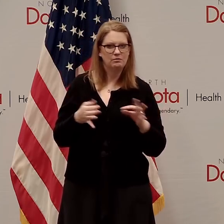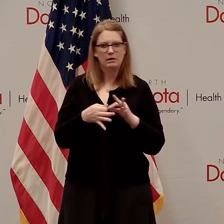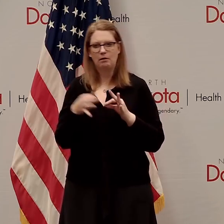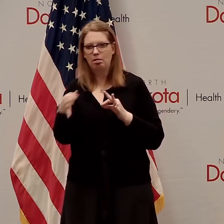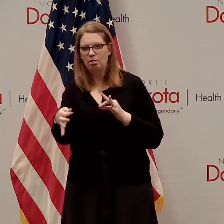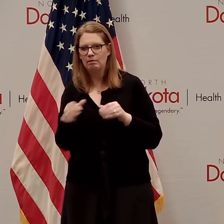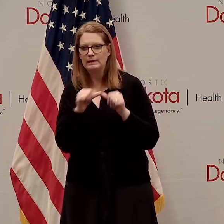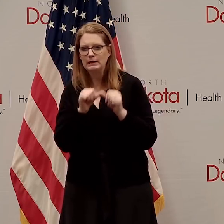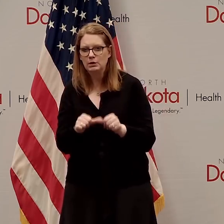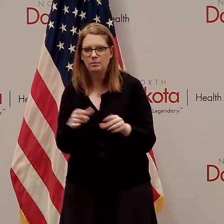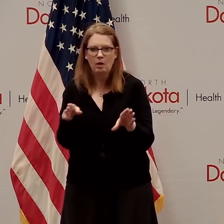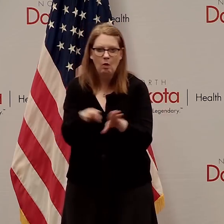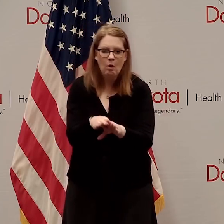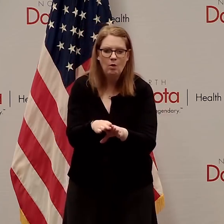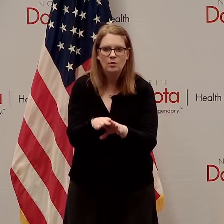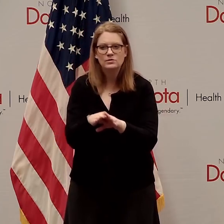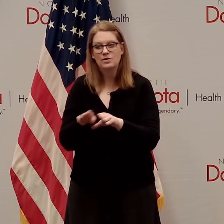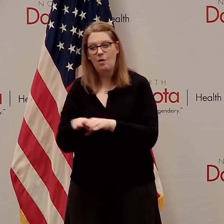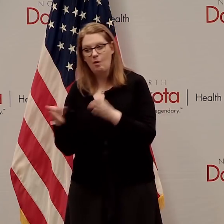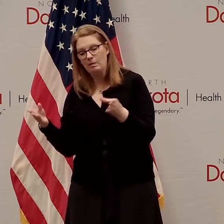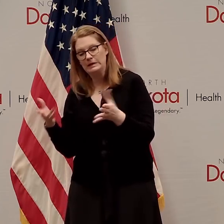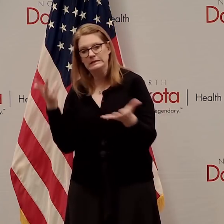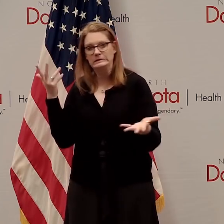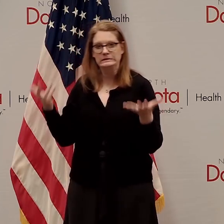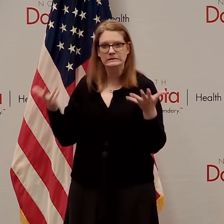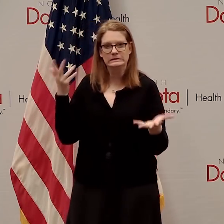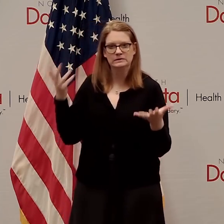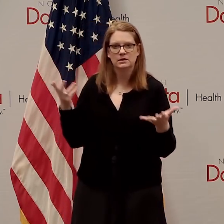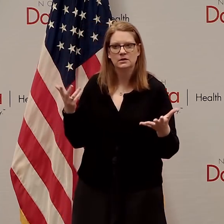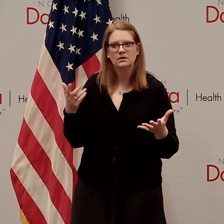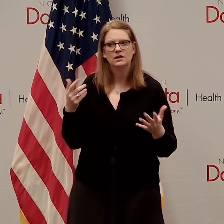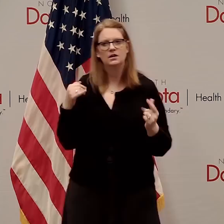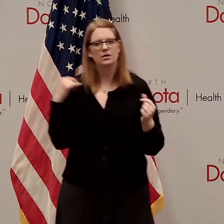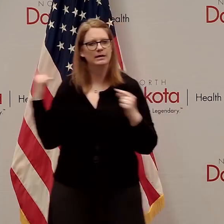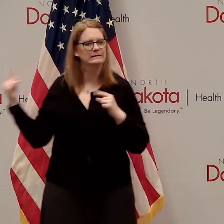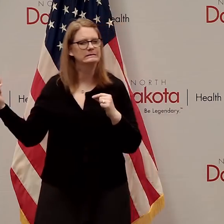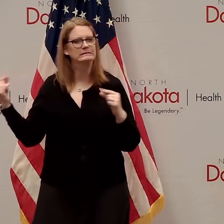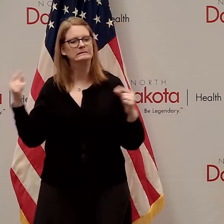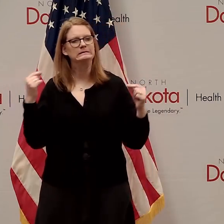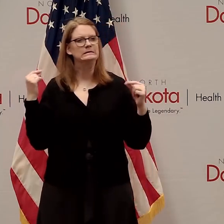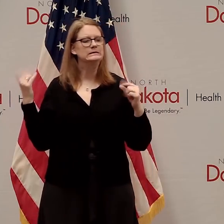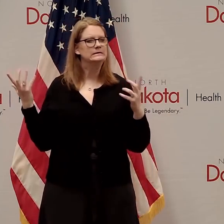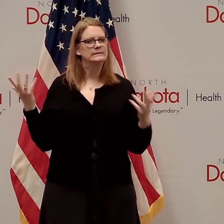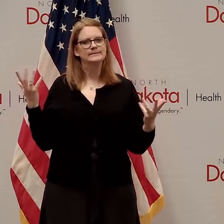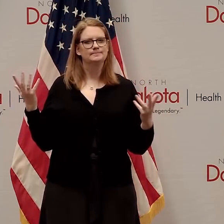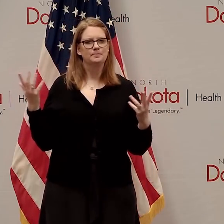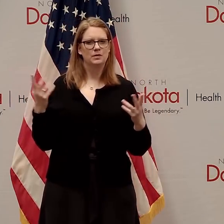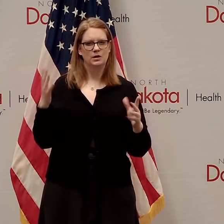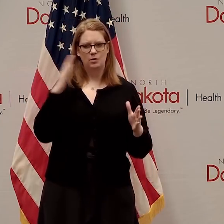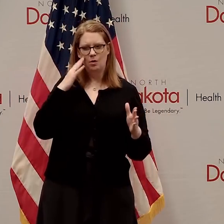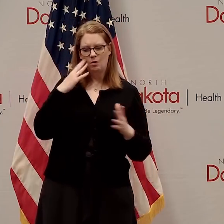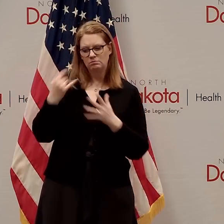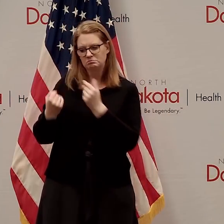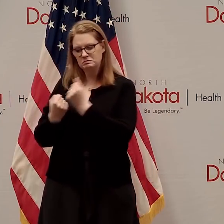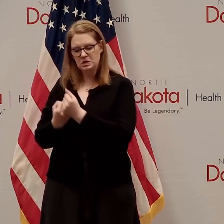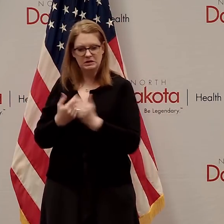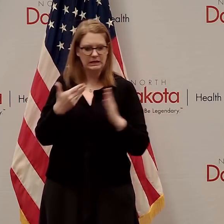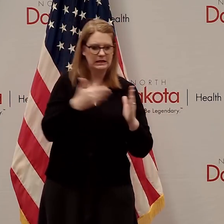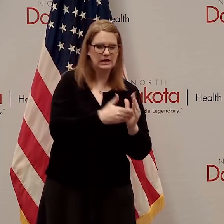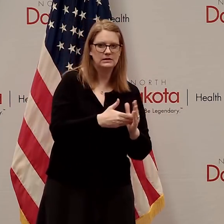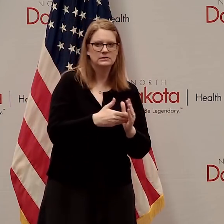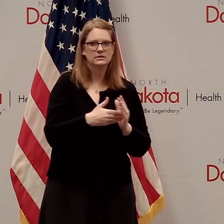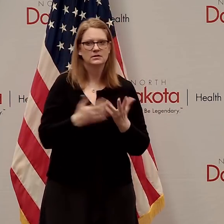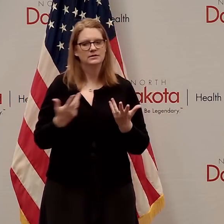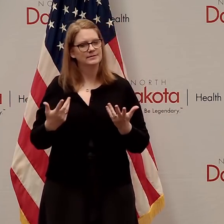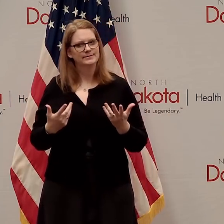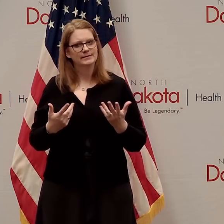not on April 20th. And through all of this, we've heard people say, from both sides, we've heard people say that we haven't gone